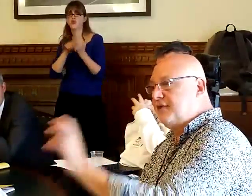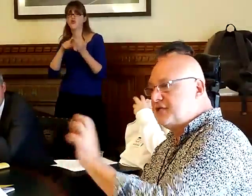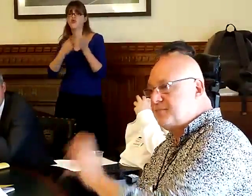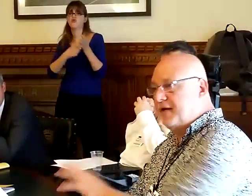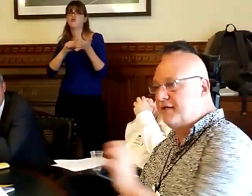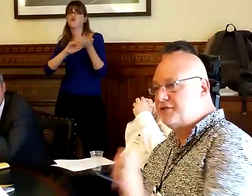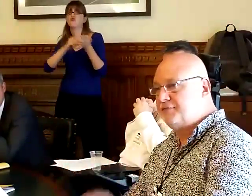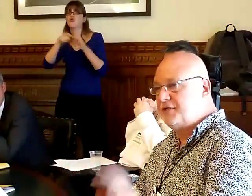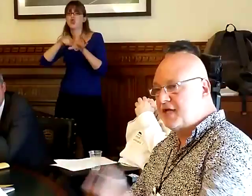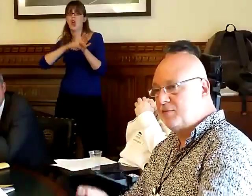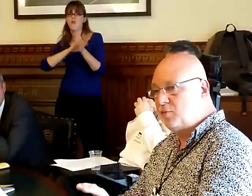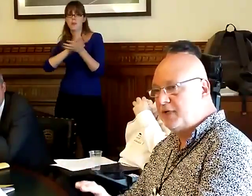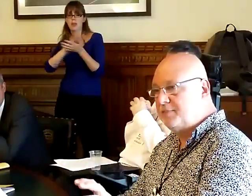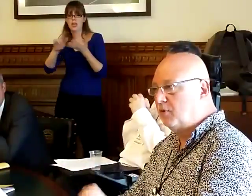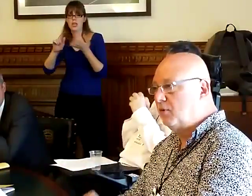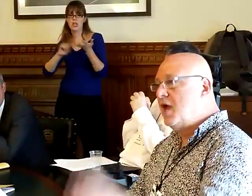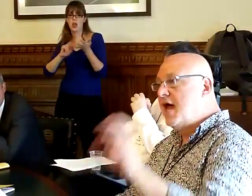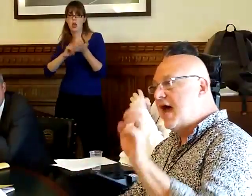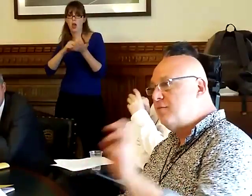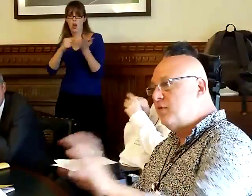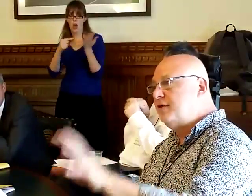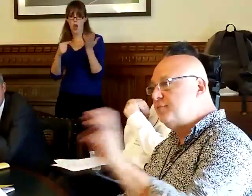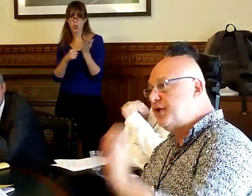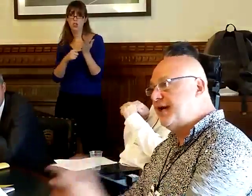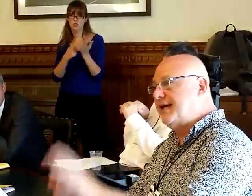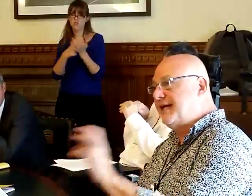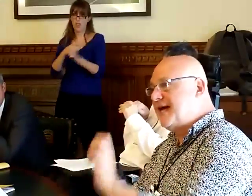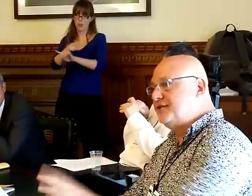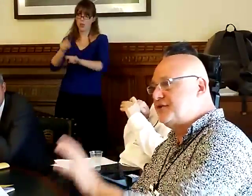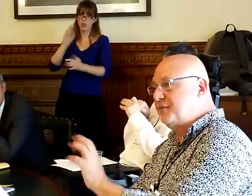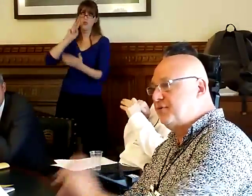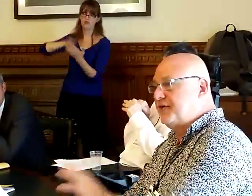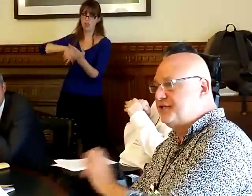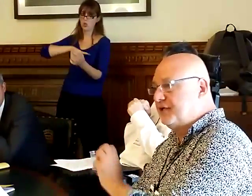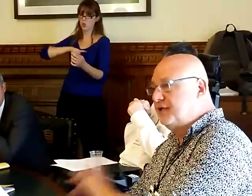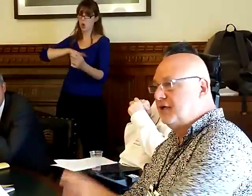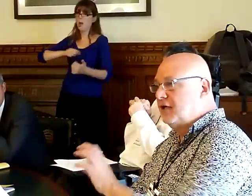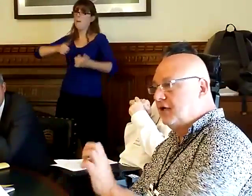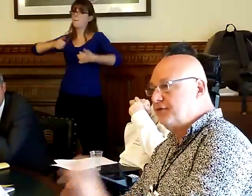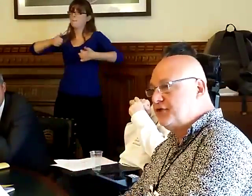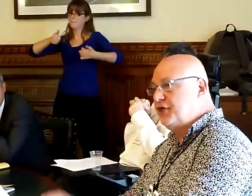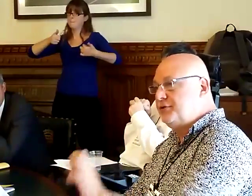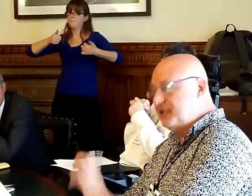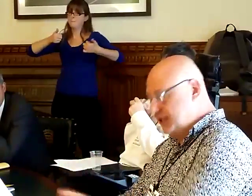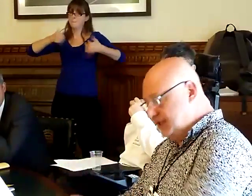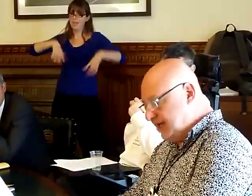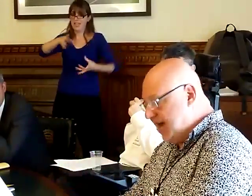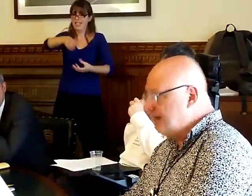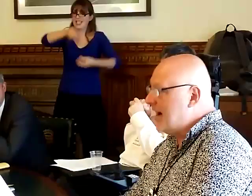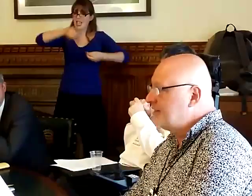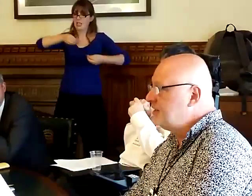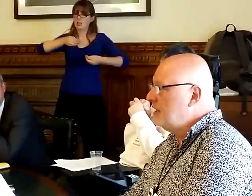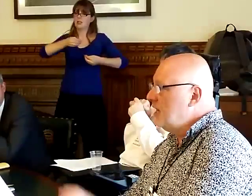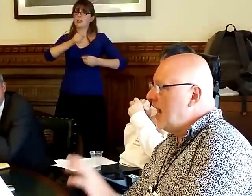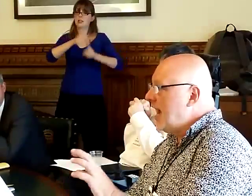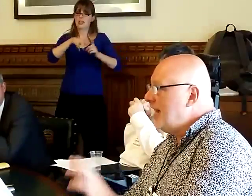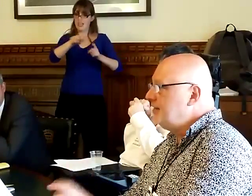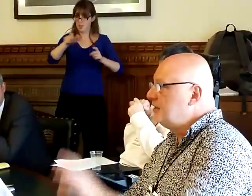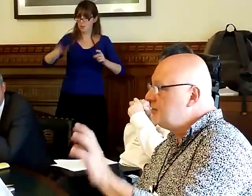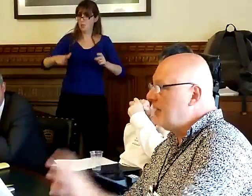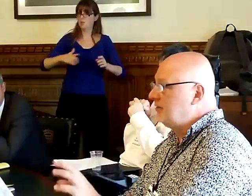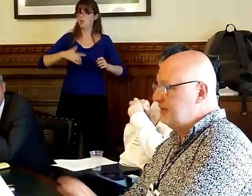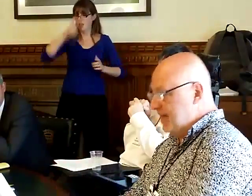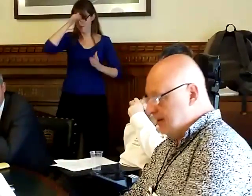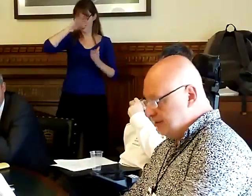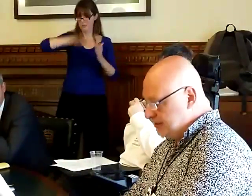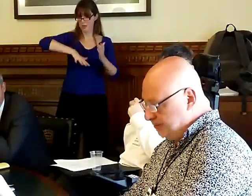taken the lived experience of disabled people and we've put it against the provision of the duties in the Care Act